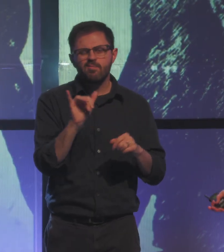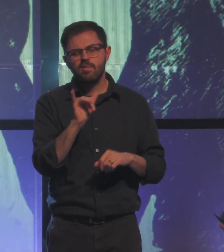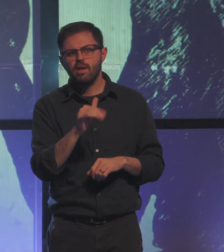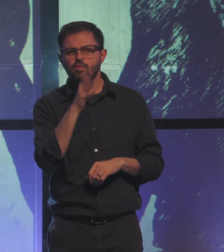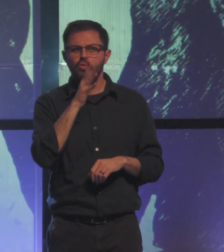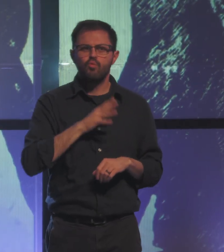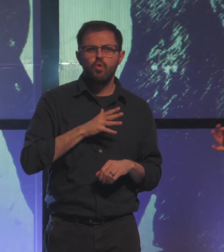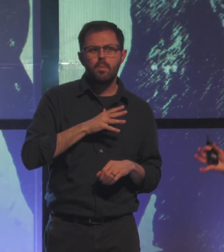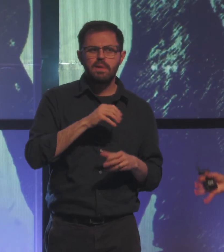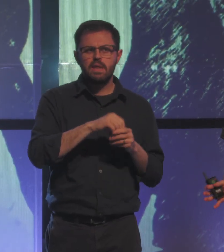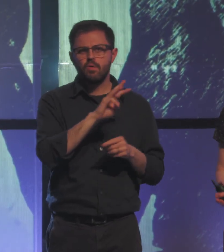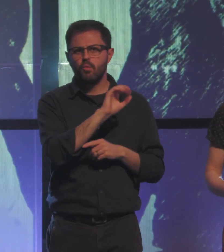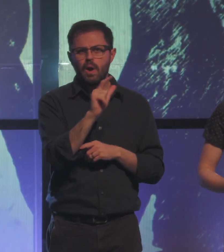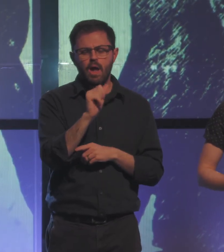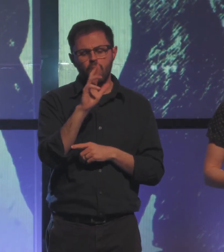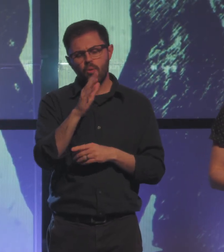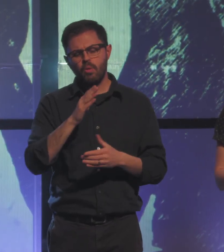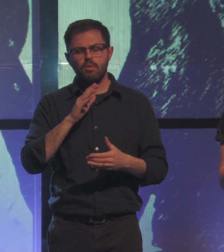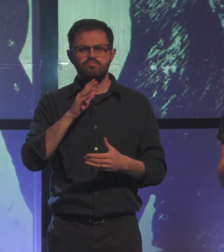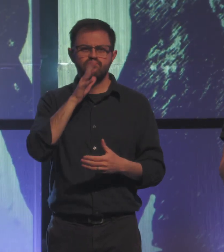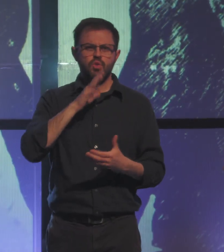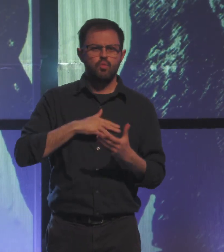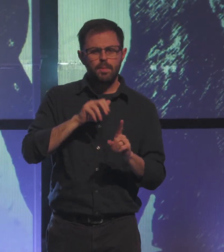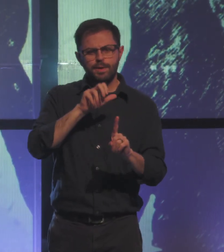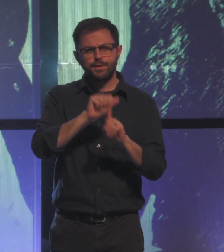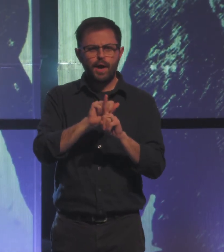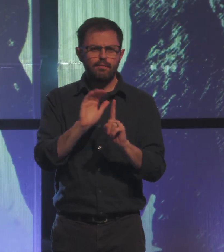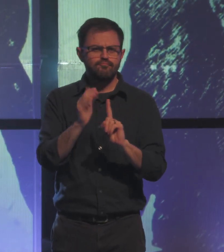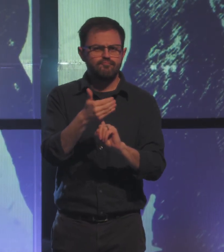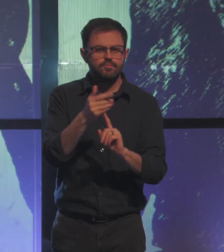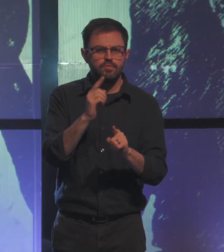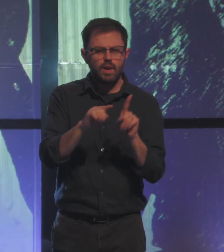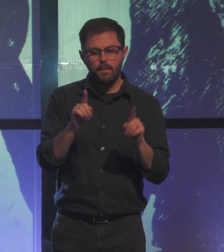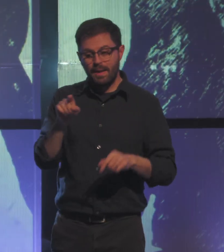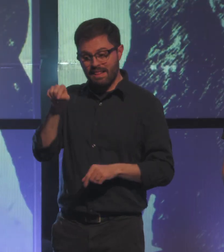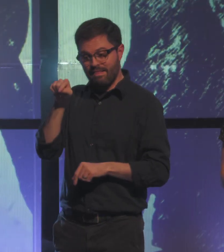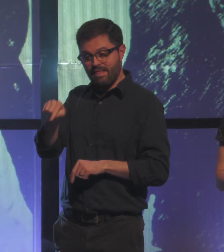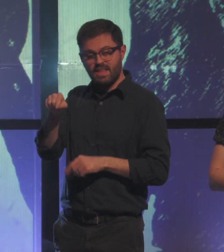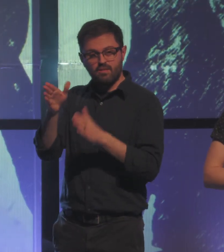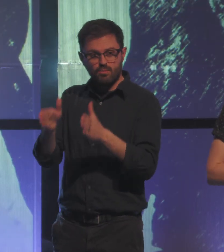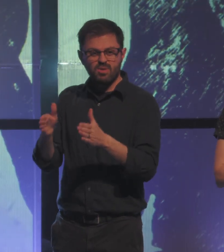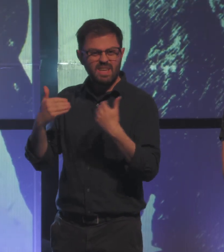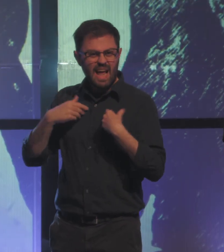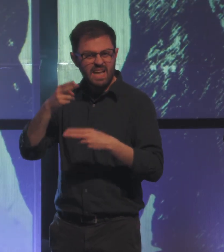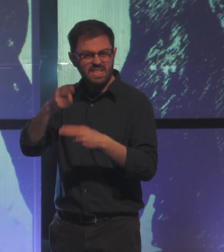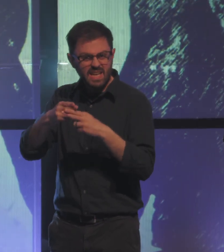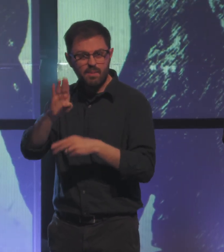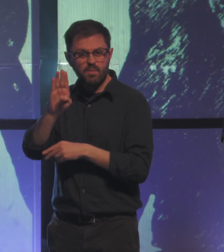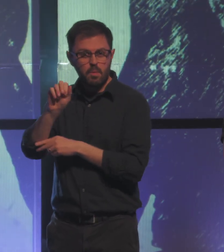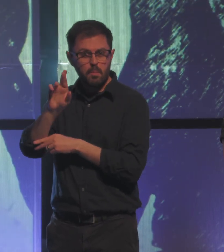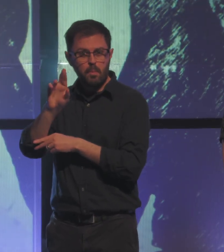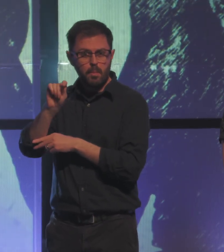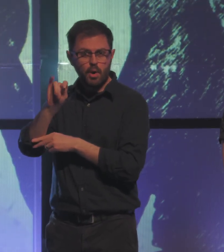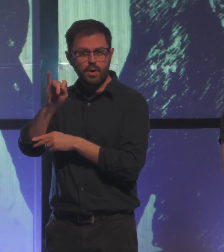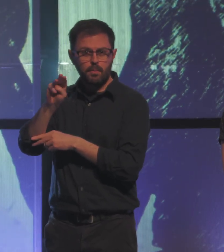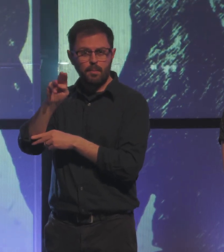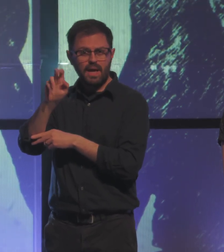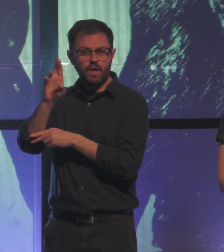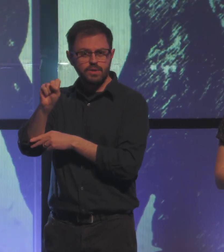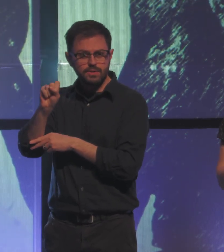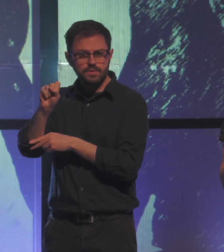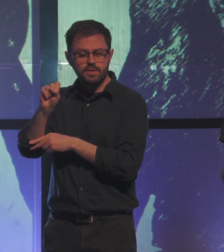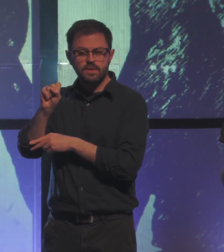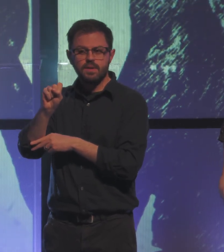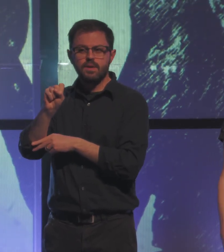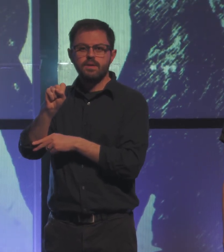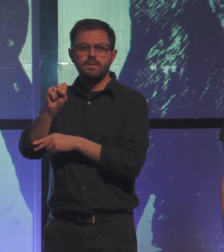in adultery. But for some reason, this guy was given a name, Bartimaeus. But not only was he given a name,